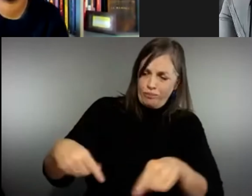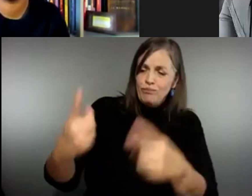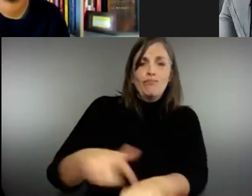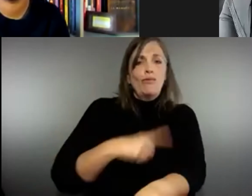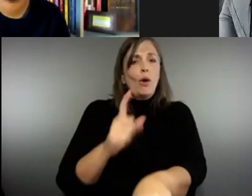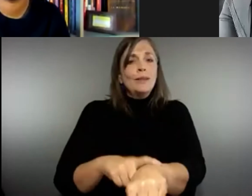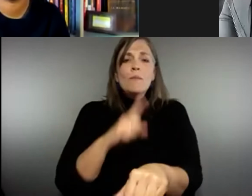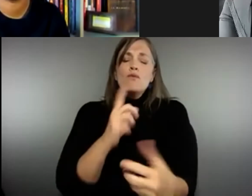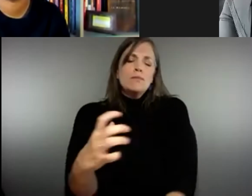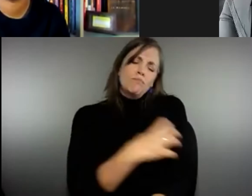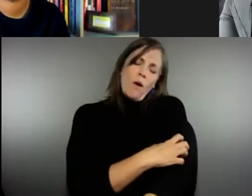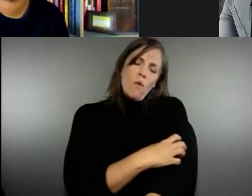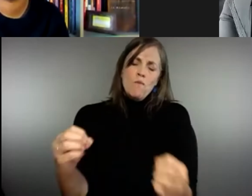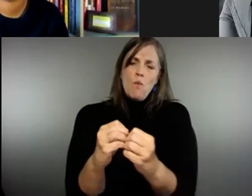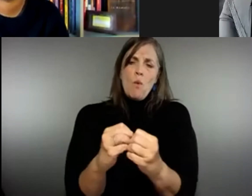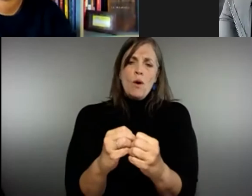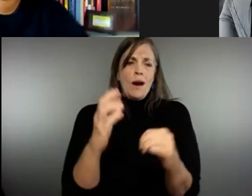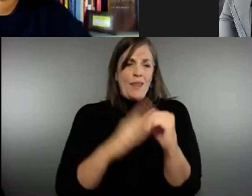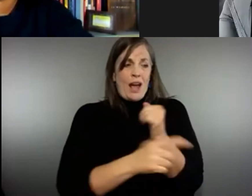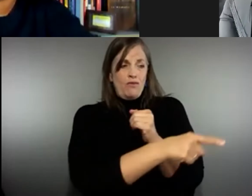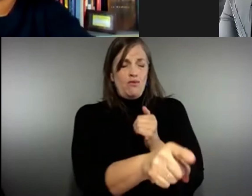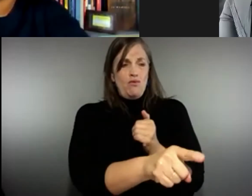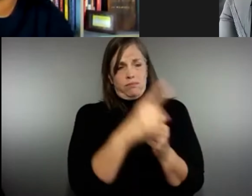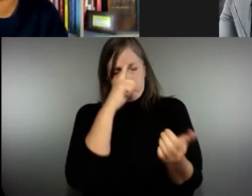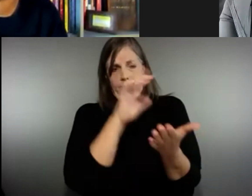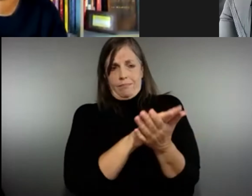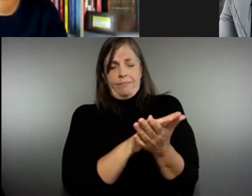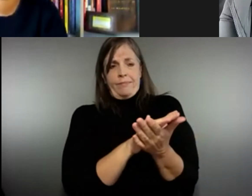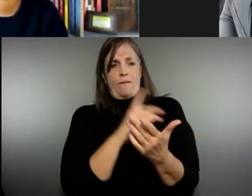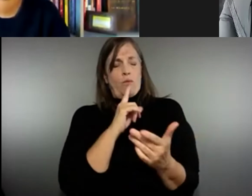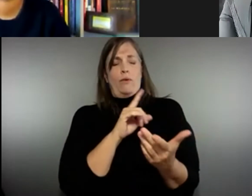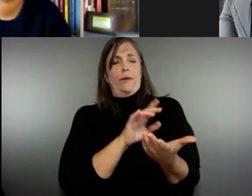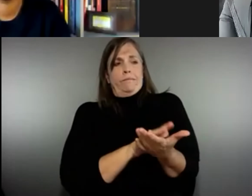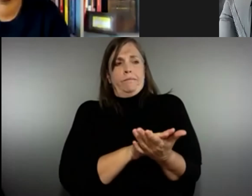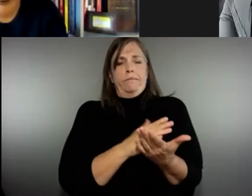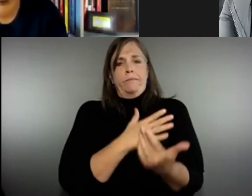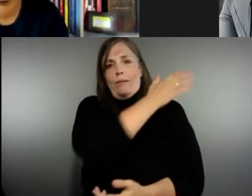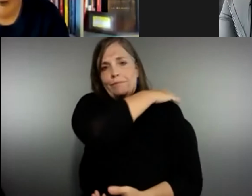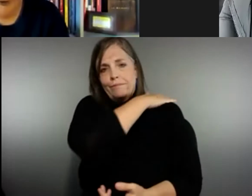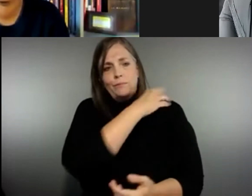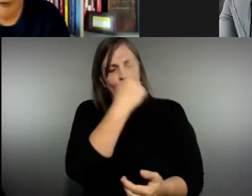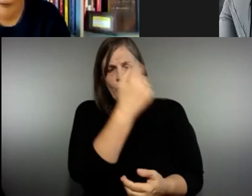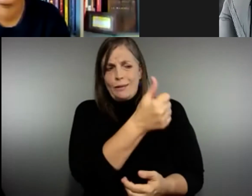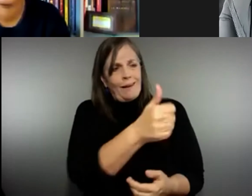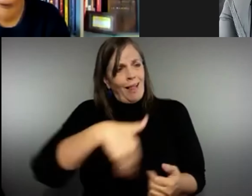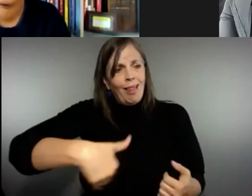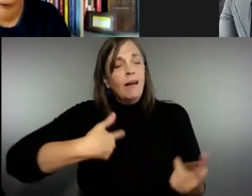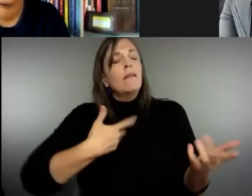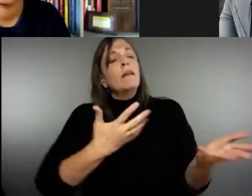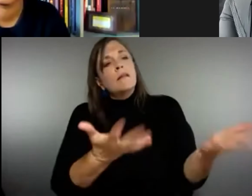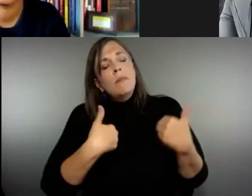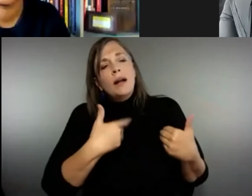there's so much more power and strength than y'all give yourselves credit for um it's really important to to wield that in a way